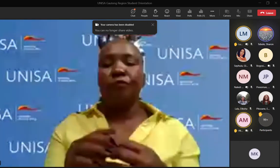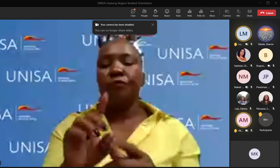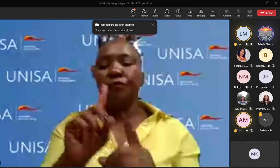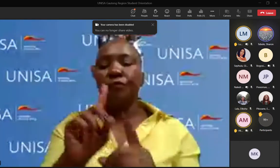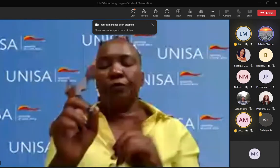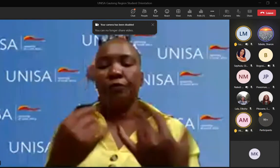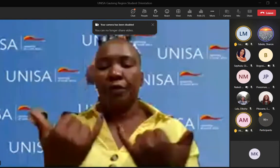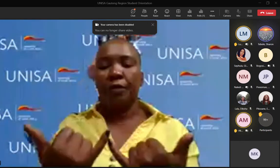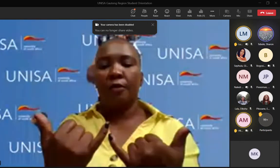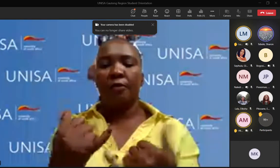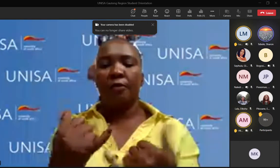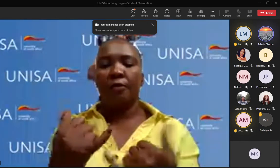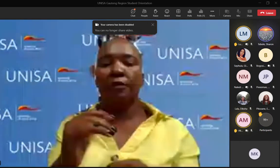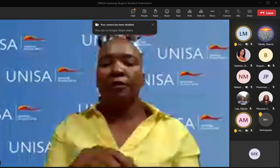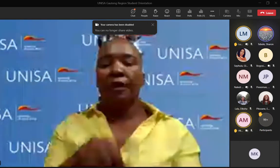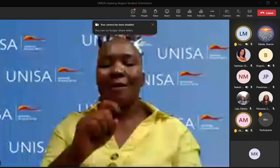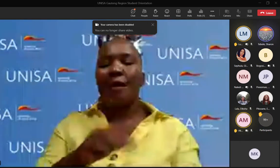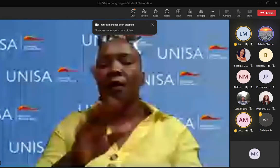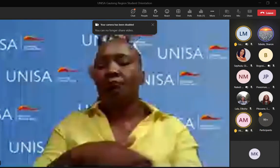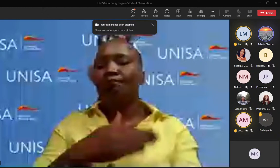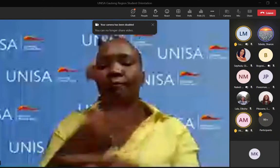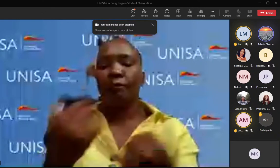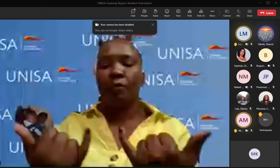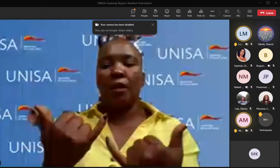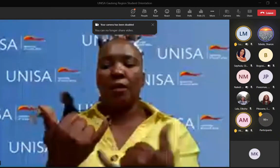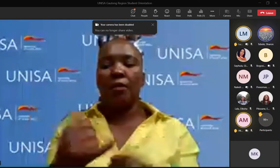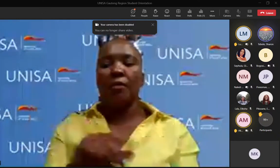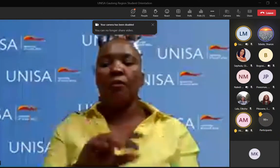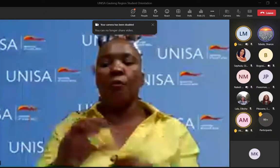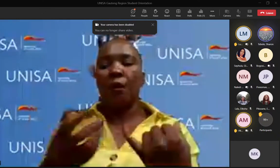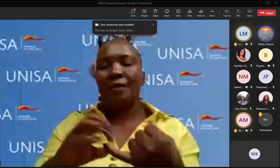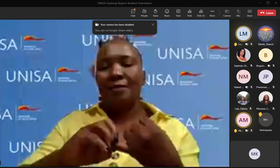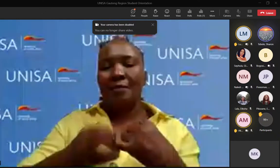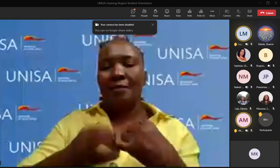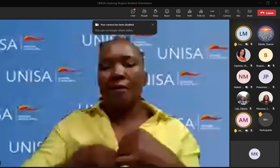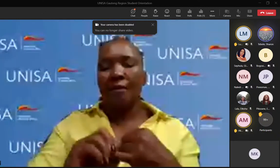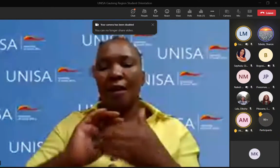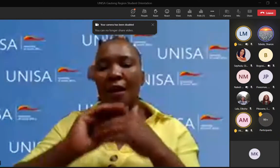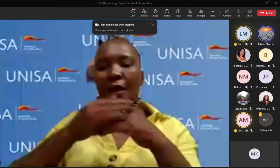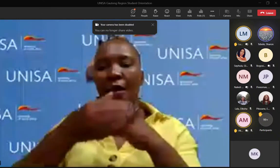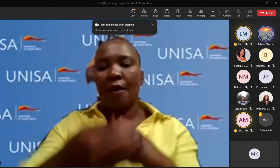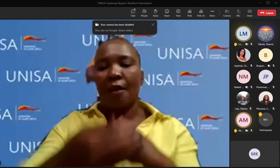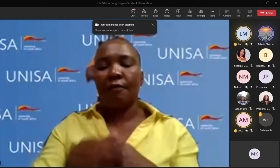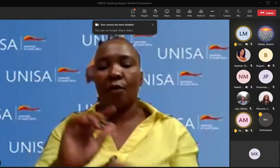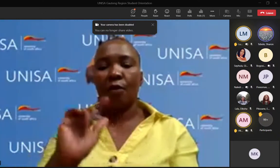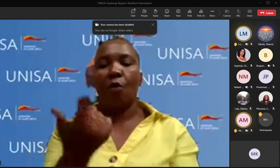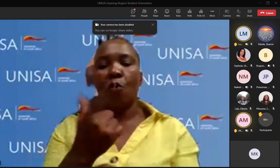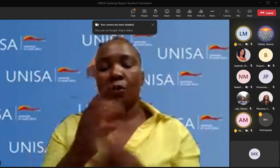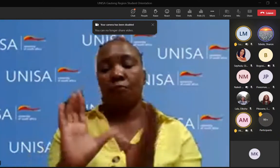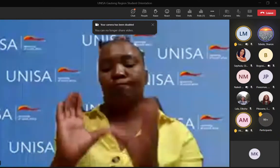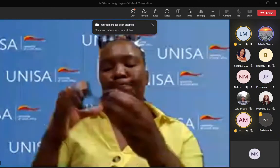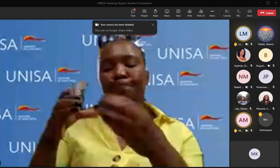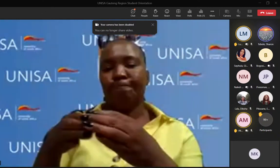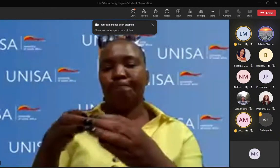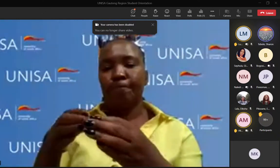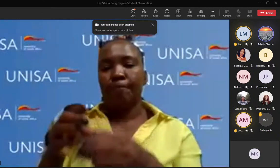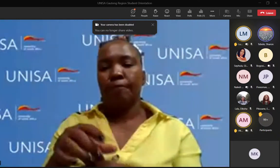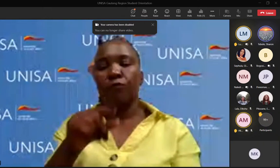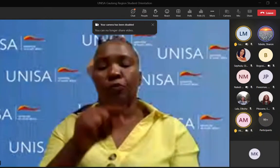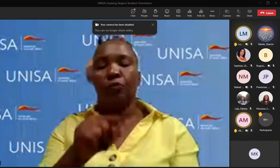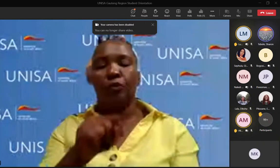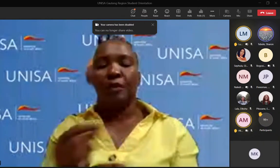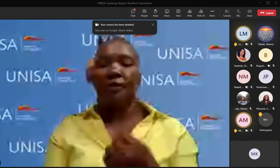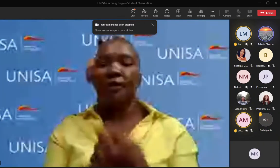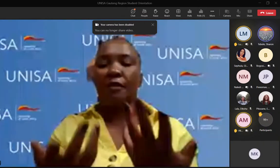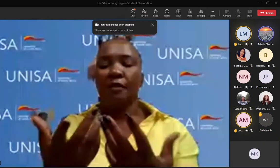we are running behind schedule however we just want to try and cover up the whole you know whole of everything that actually it's a